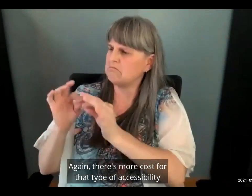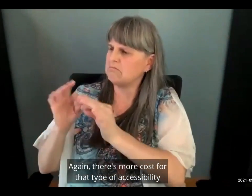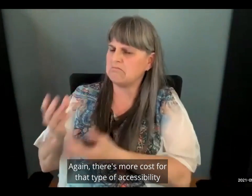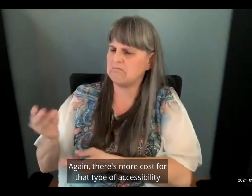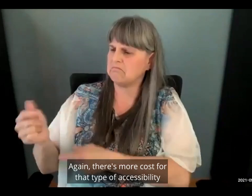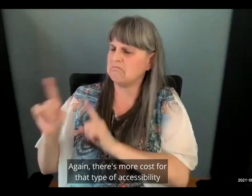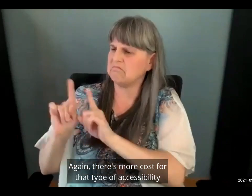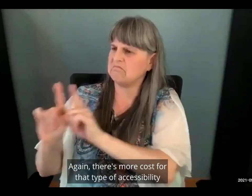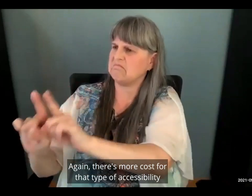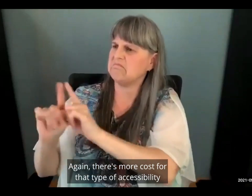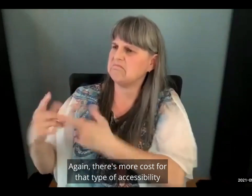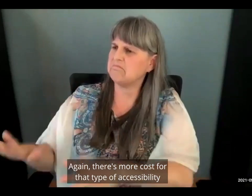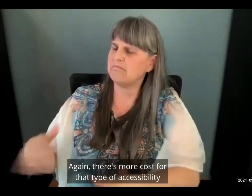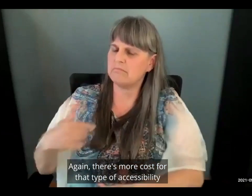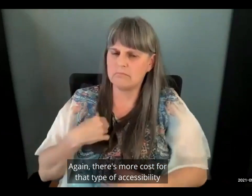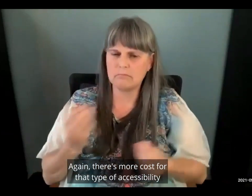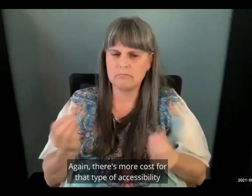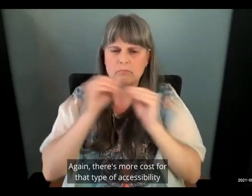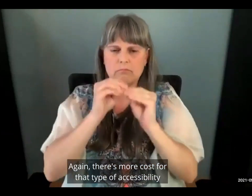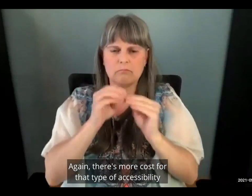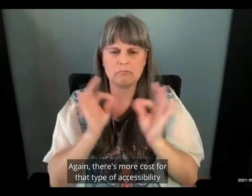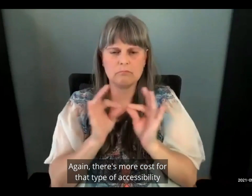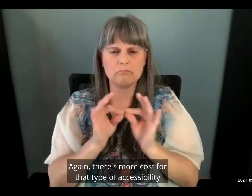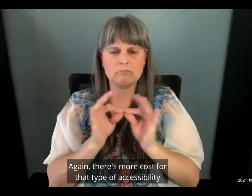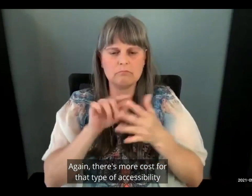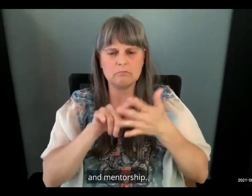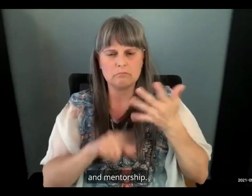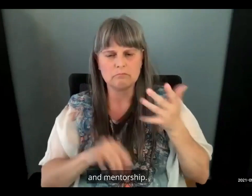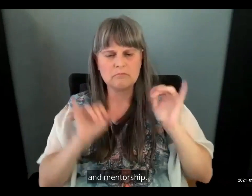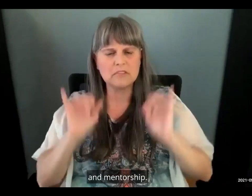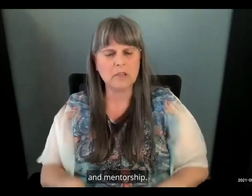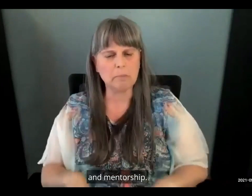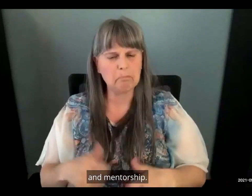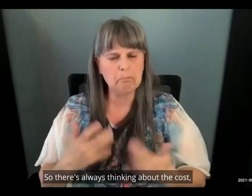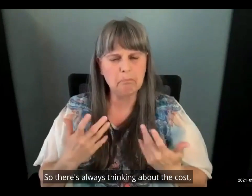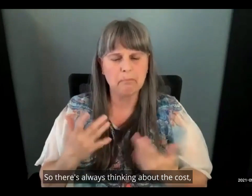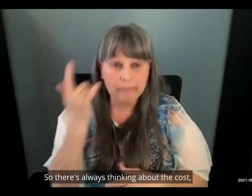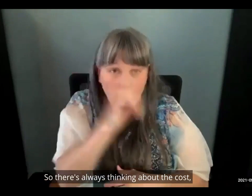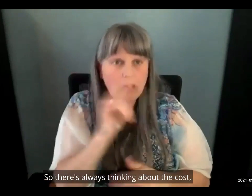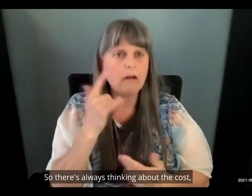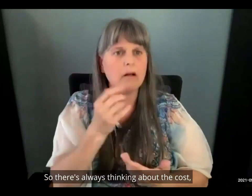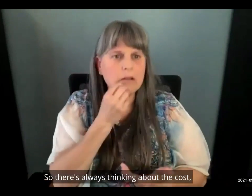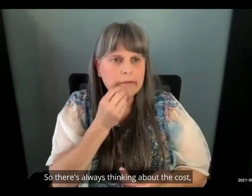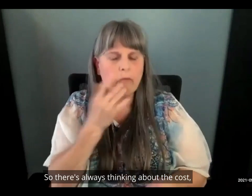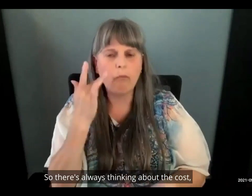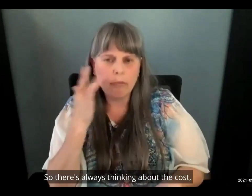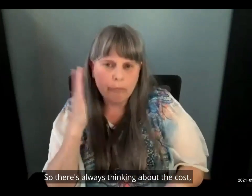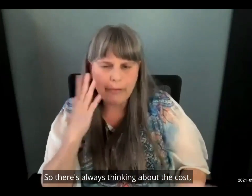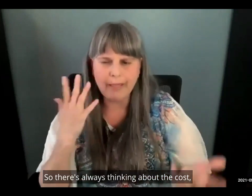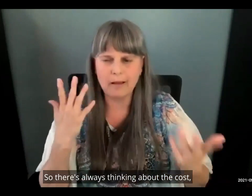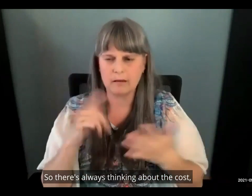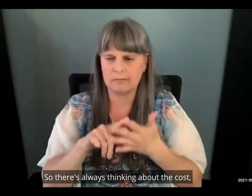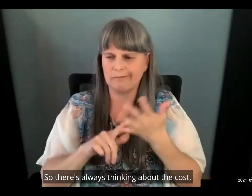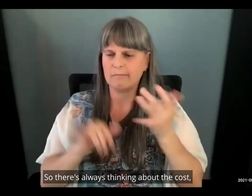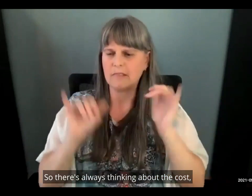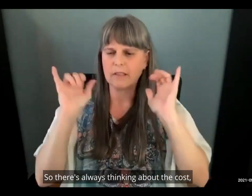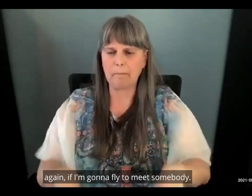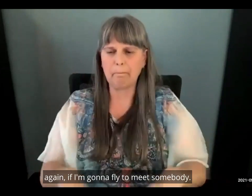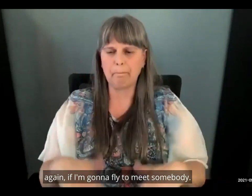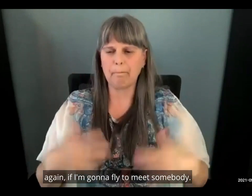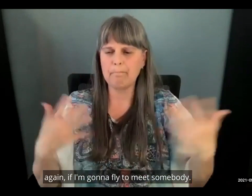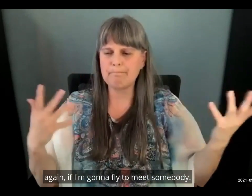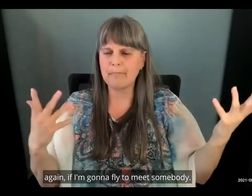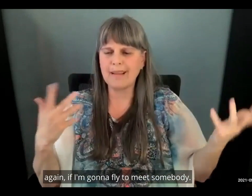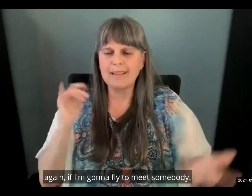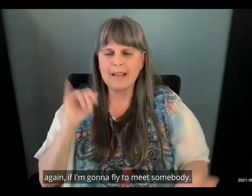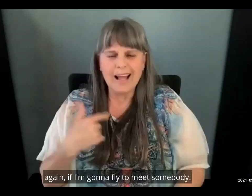more cost for that type of accessibility and mentorship. So there's always, you know, thinking about the cost, you know,